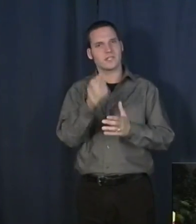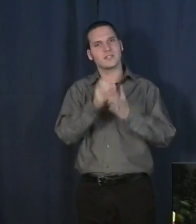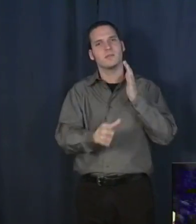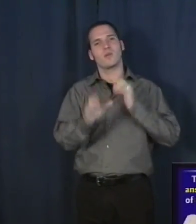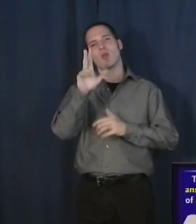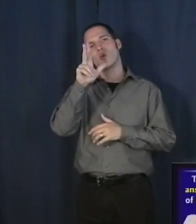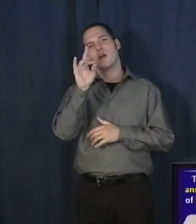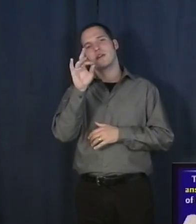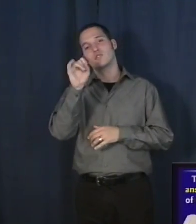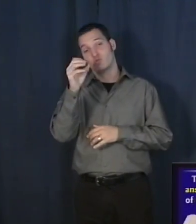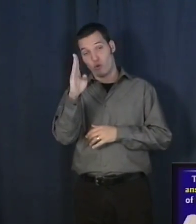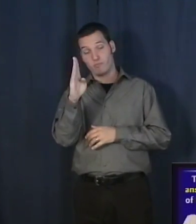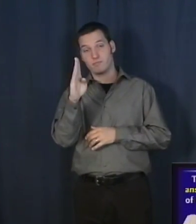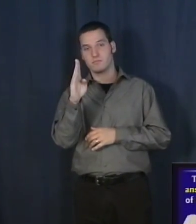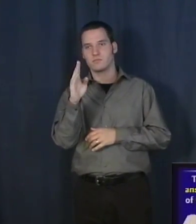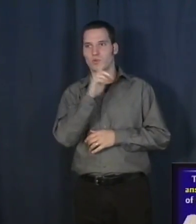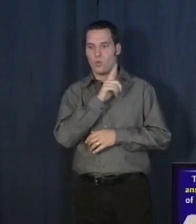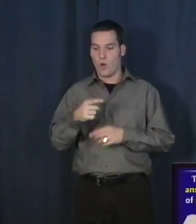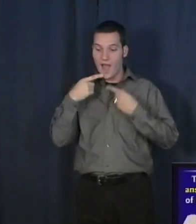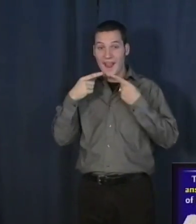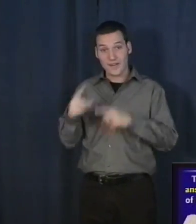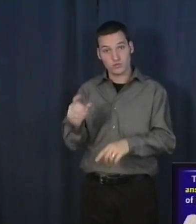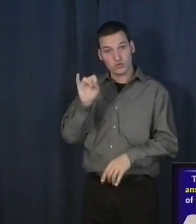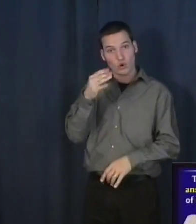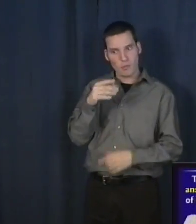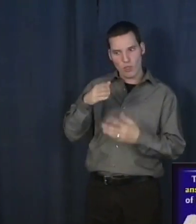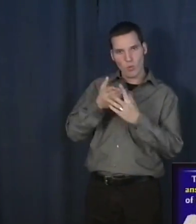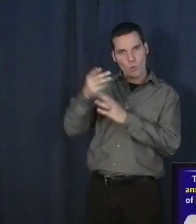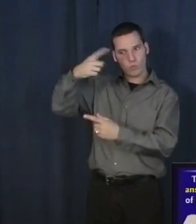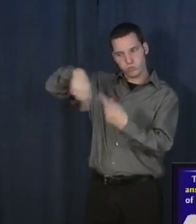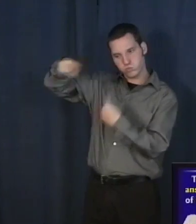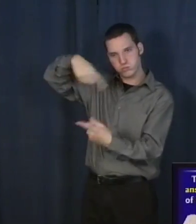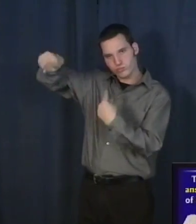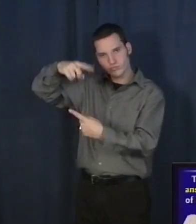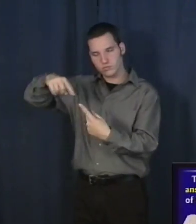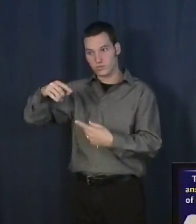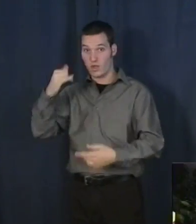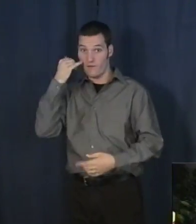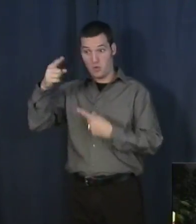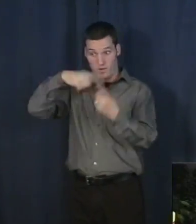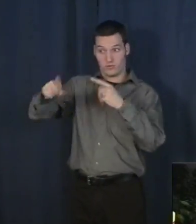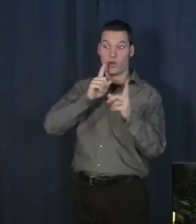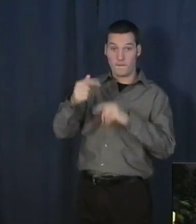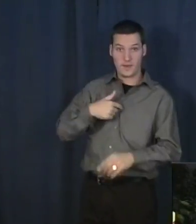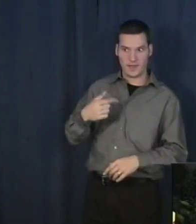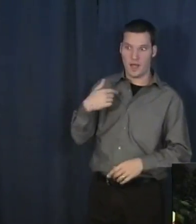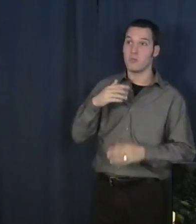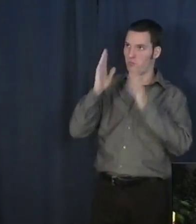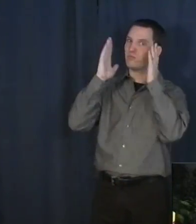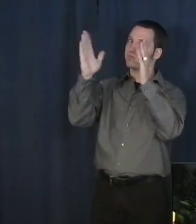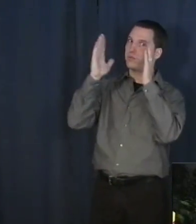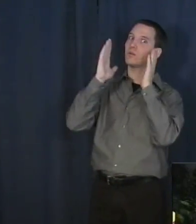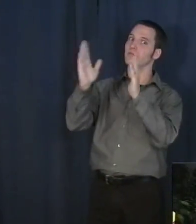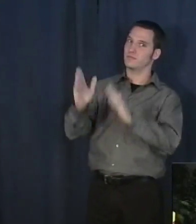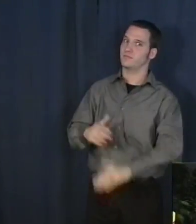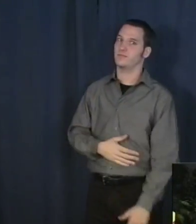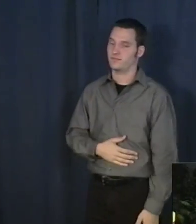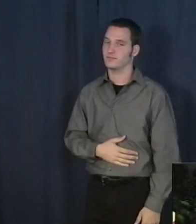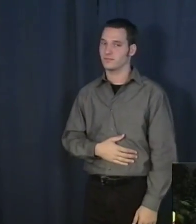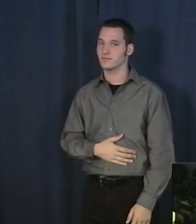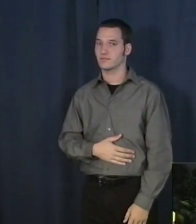38, the Lord answered Job out of a whirlwind. Boy, if a tornado starts talking to me, I'm going to pay